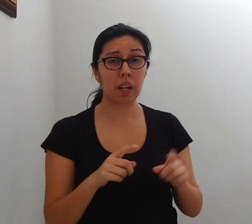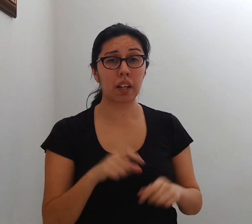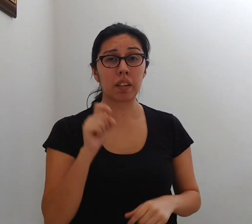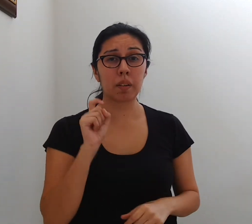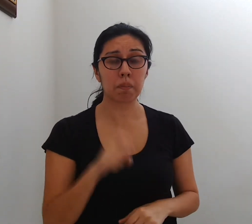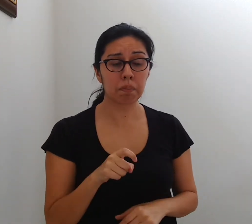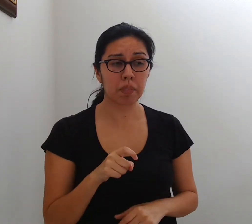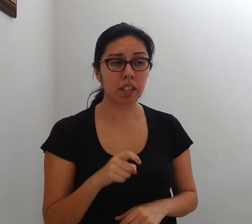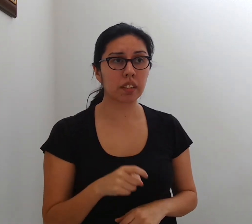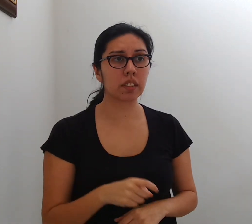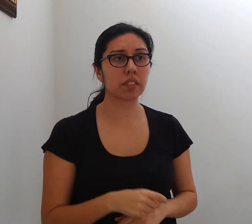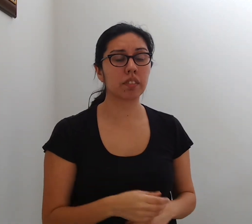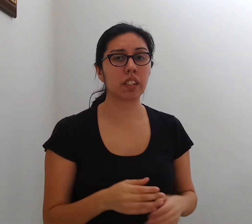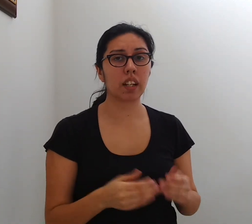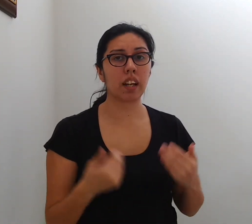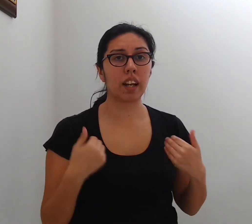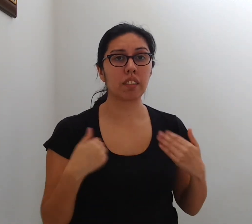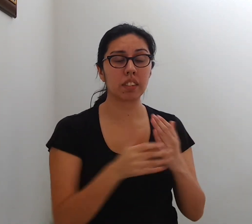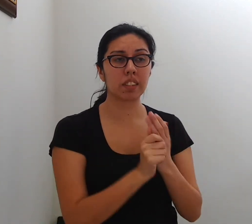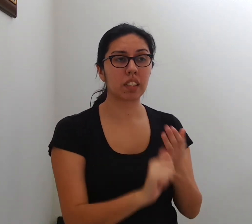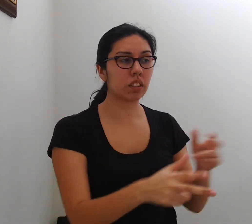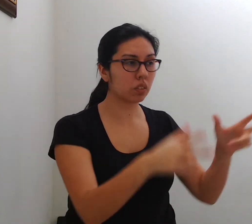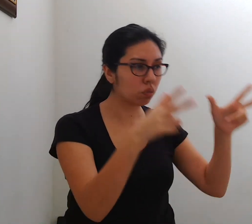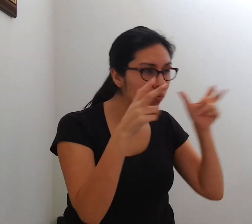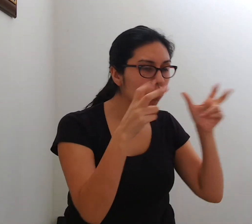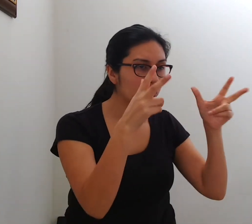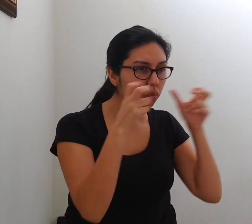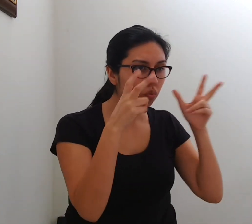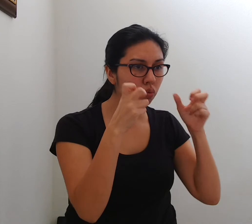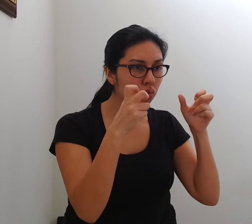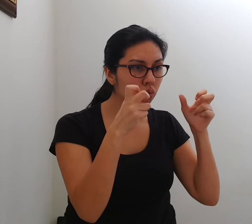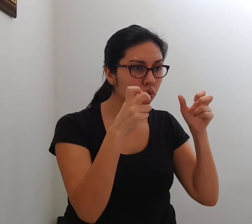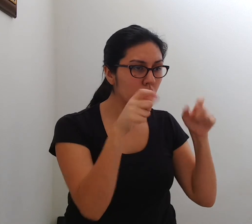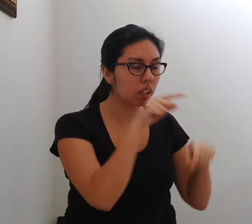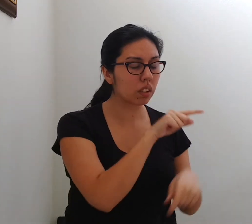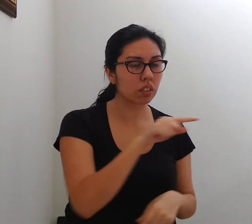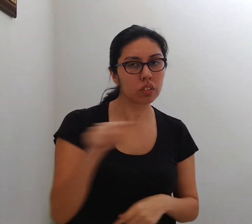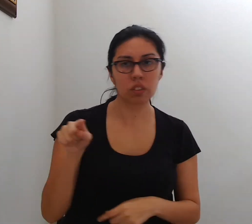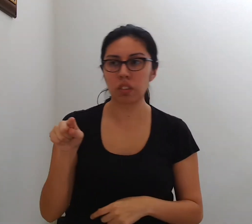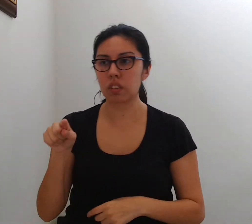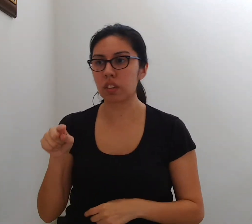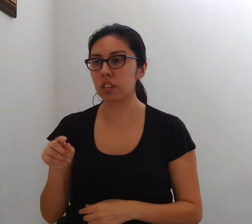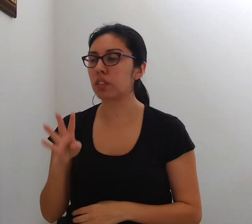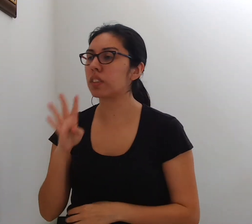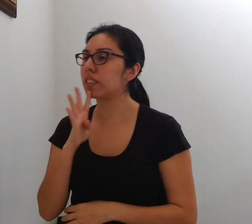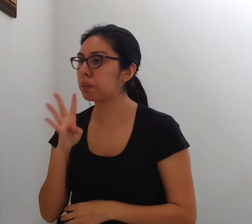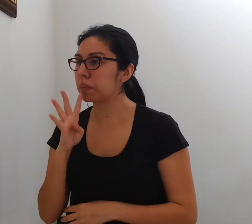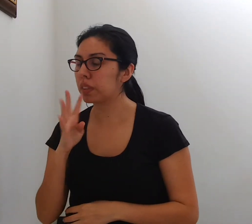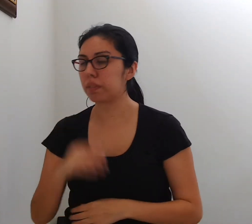deaf person and interpret the ideas into spoken words for a hearing person. We call